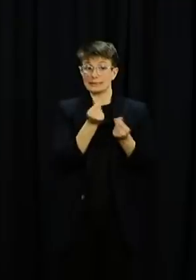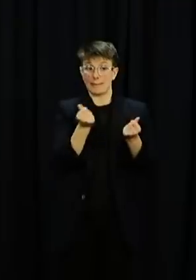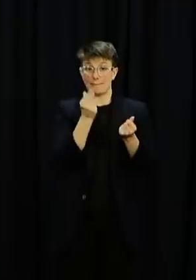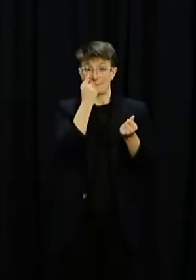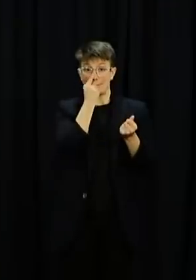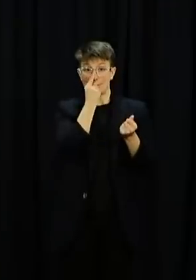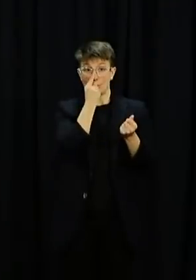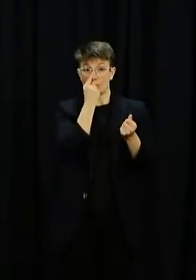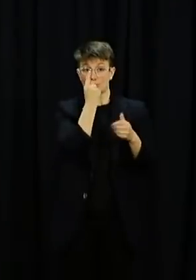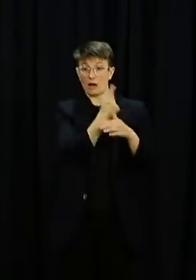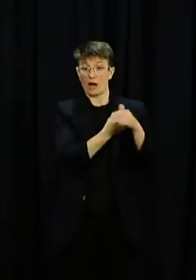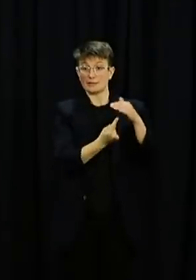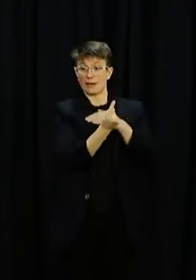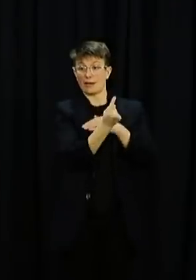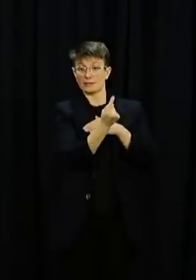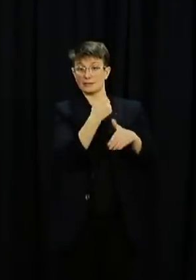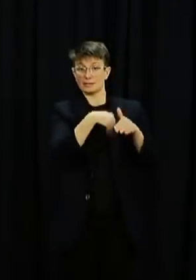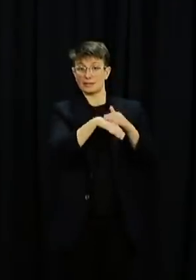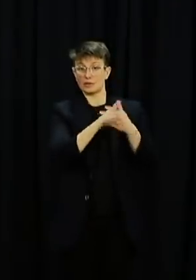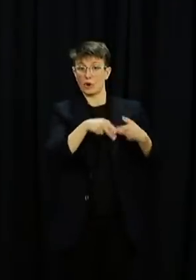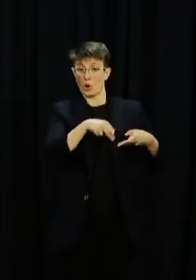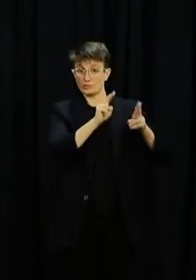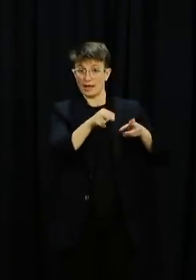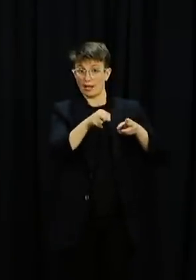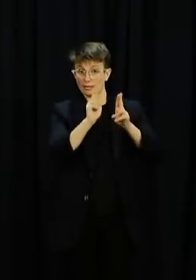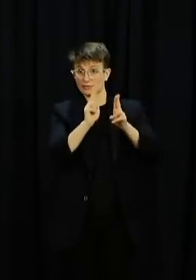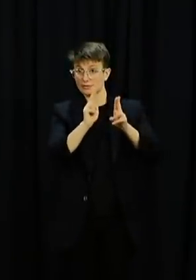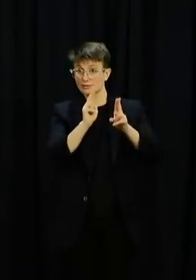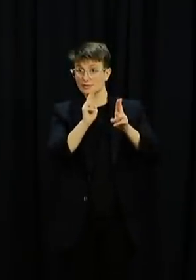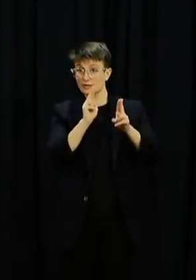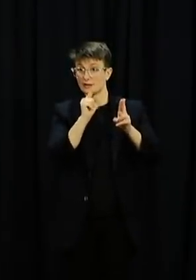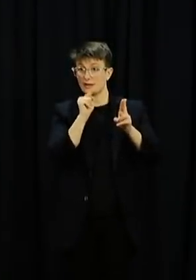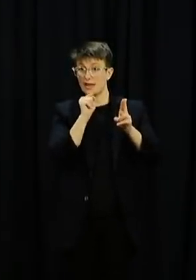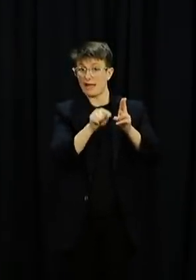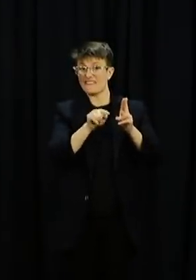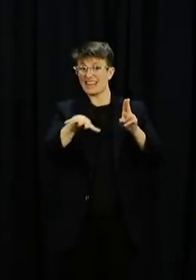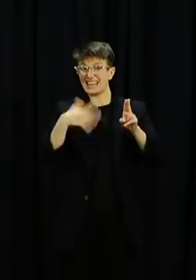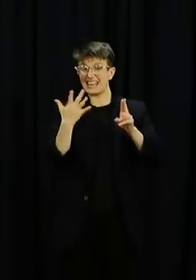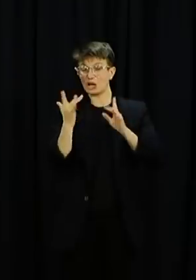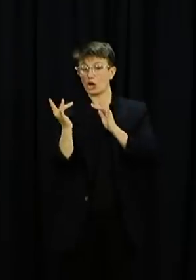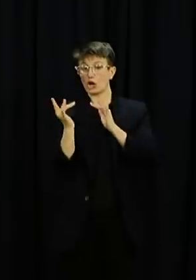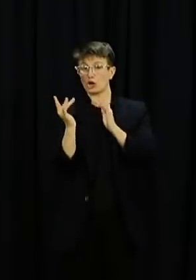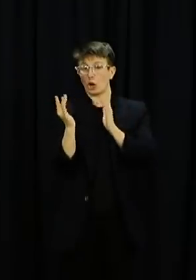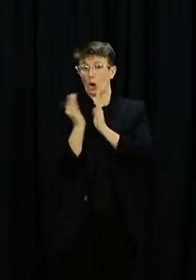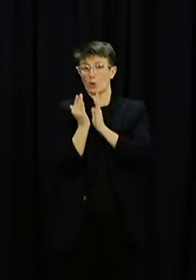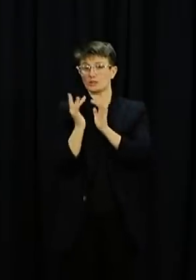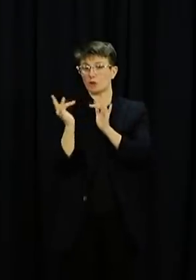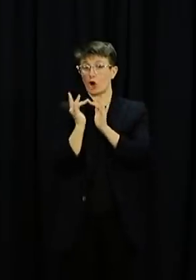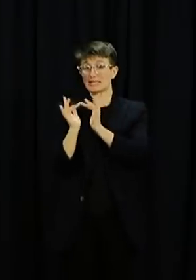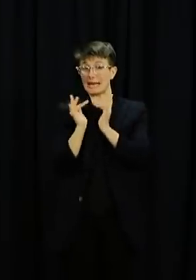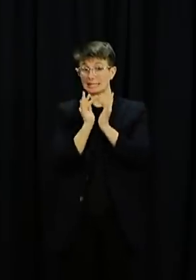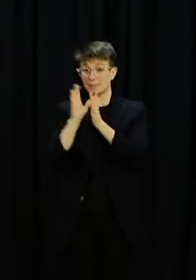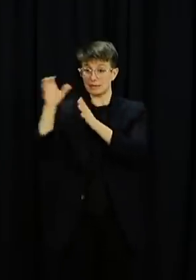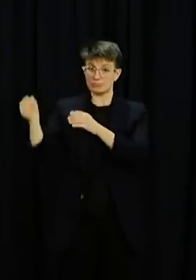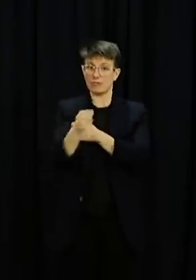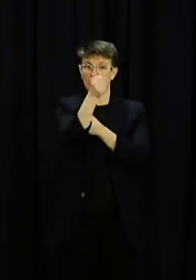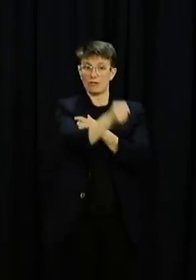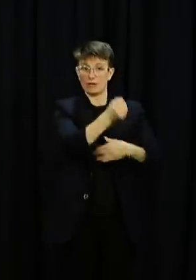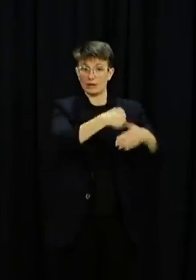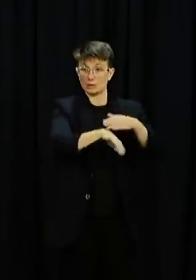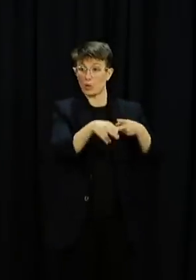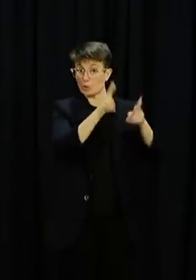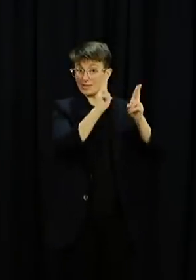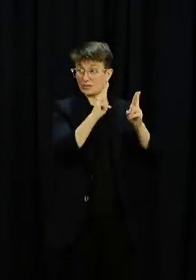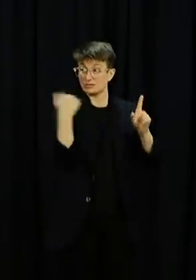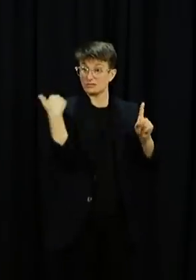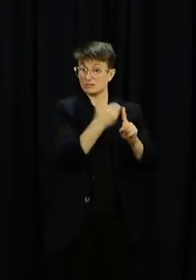Have any close contacts or anything been put into facilities thus far? Not at this point, but that is available there. And